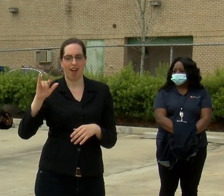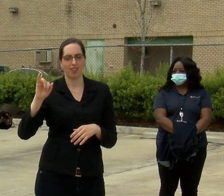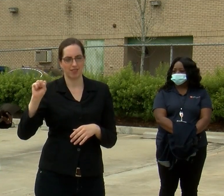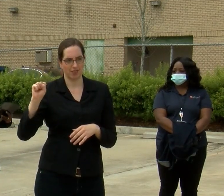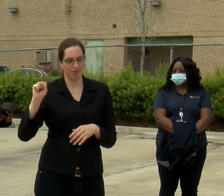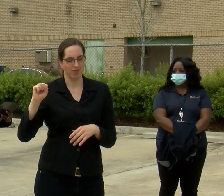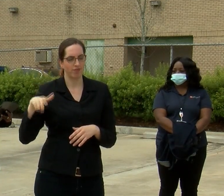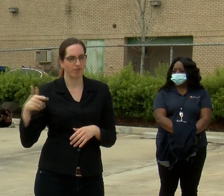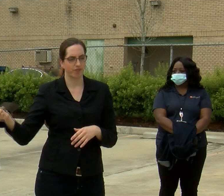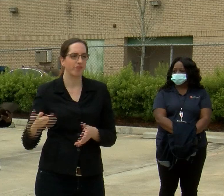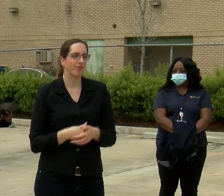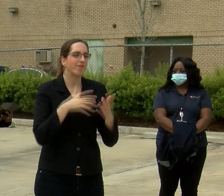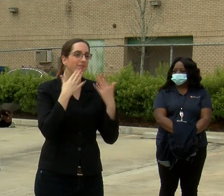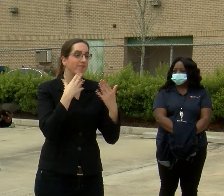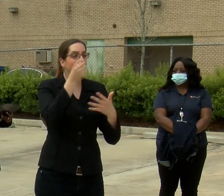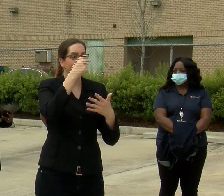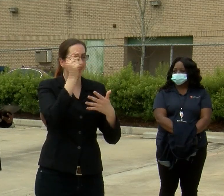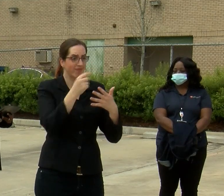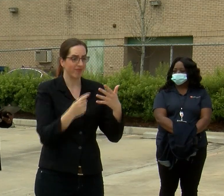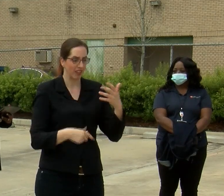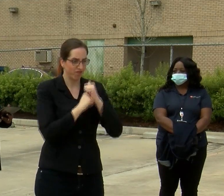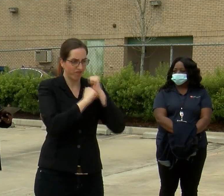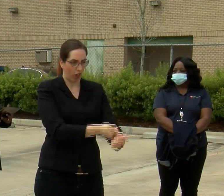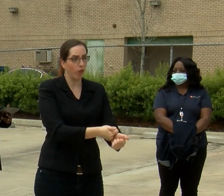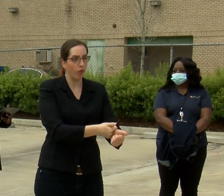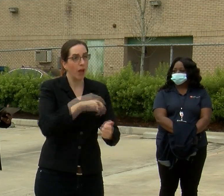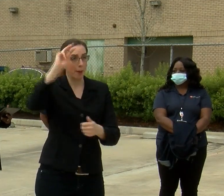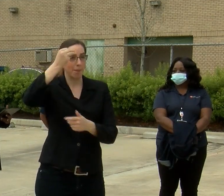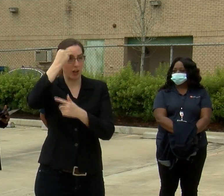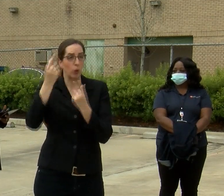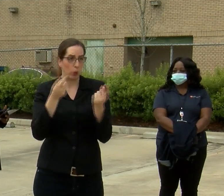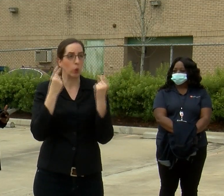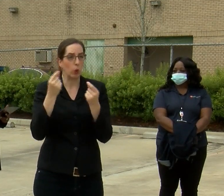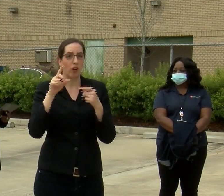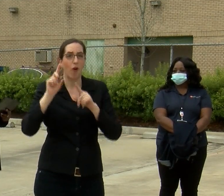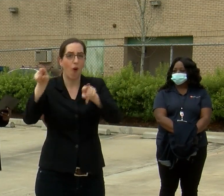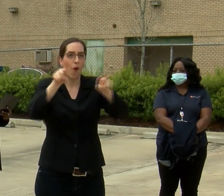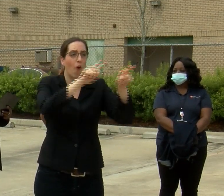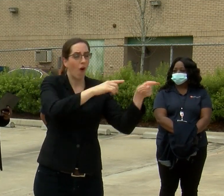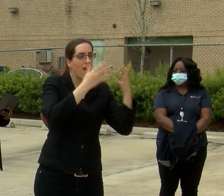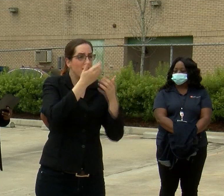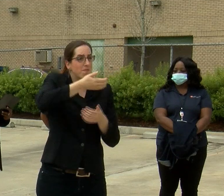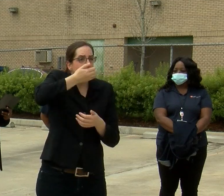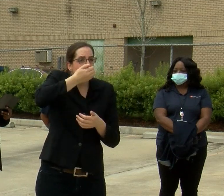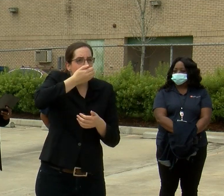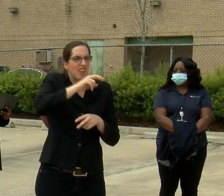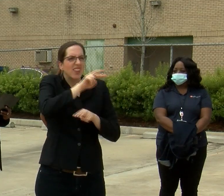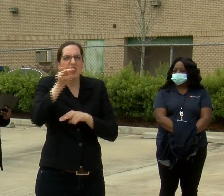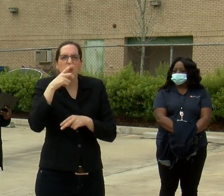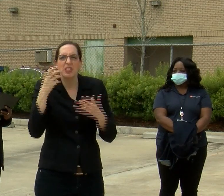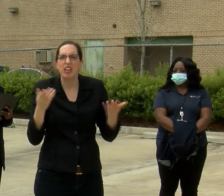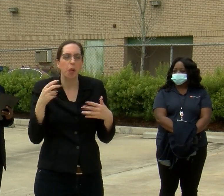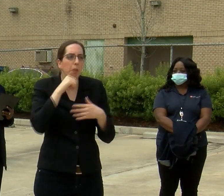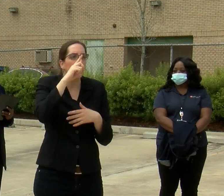Thank you, Mayor. All protocol observed. That's what I would see Mayor Turner do when he's traveling abroad. With these face masks on, I'm not sure who's standing with me